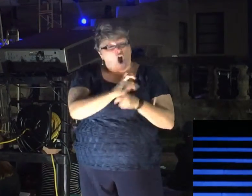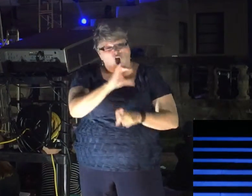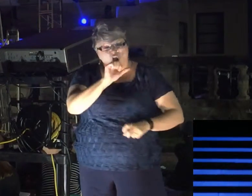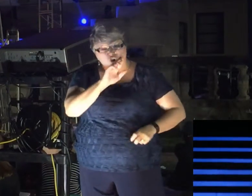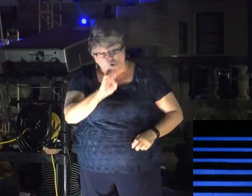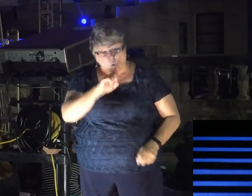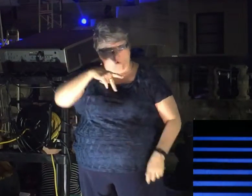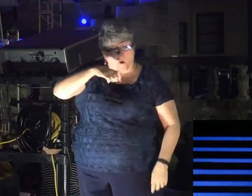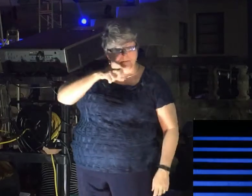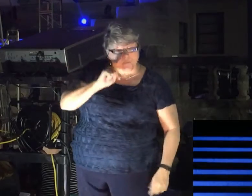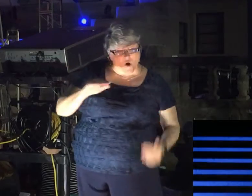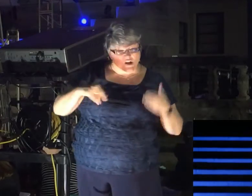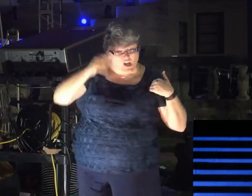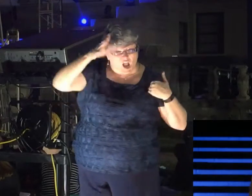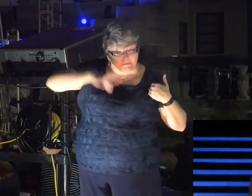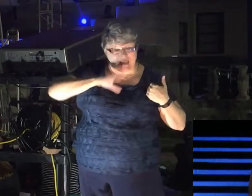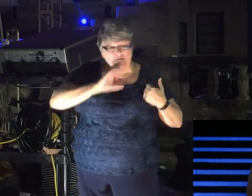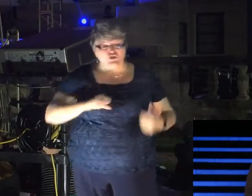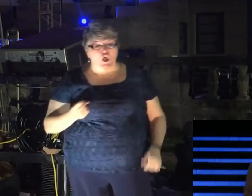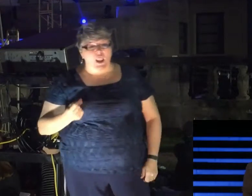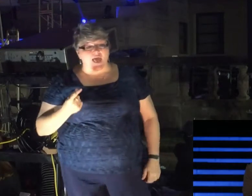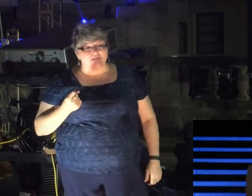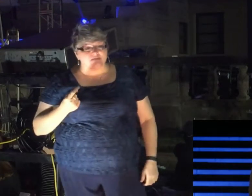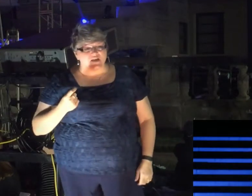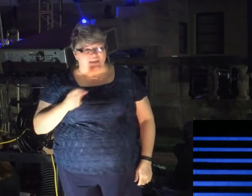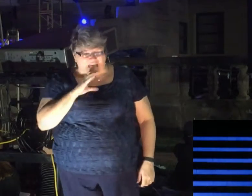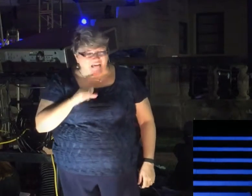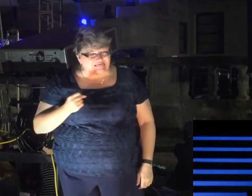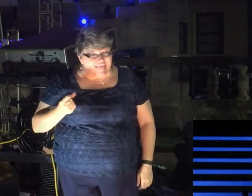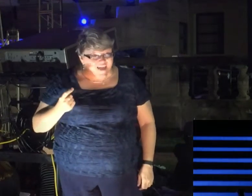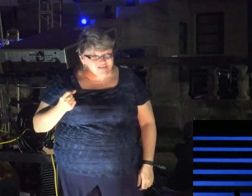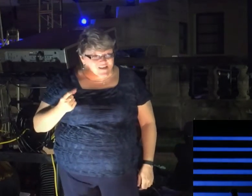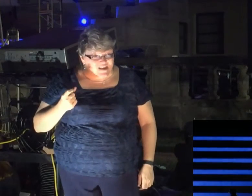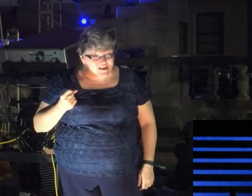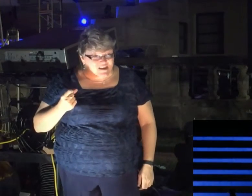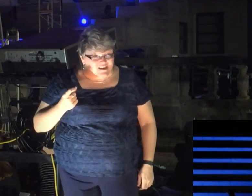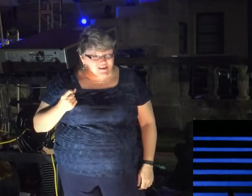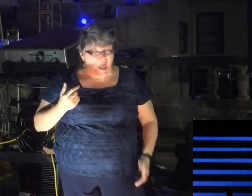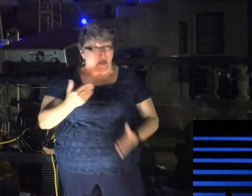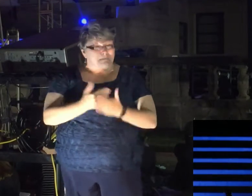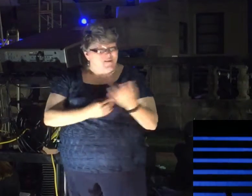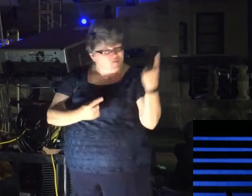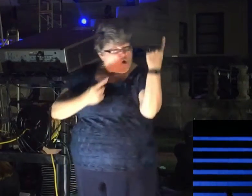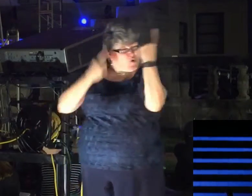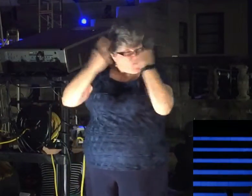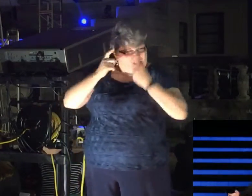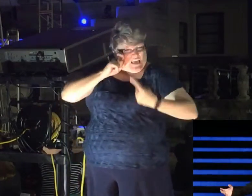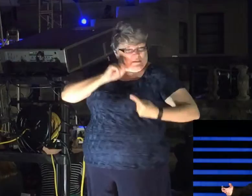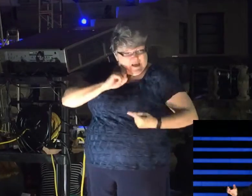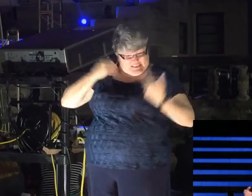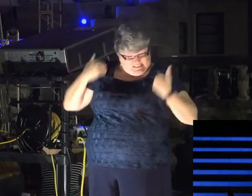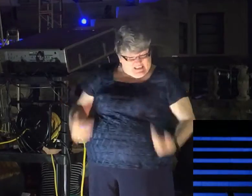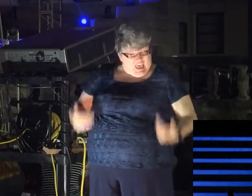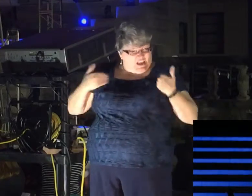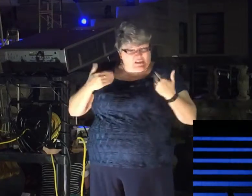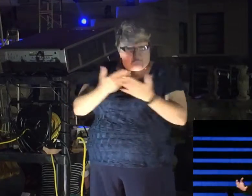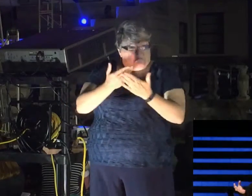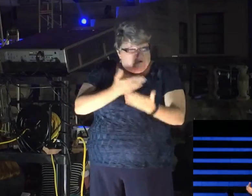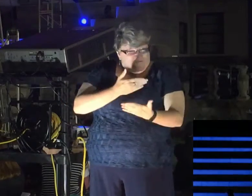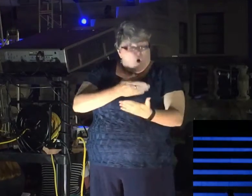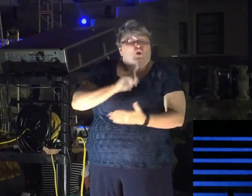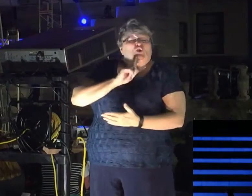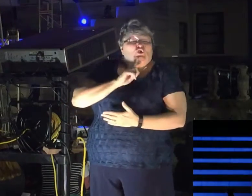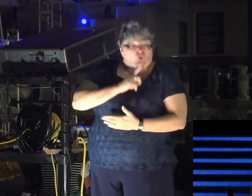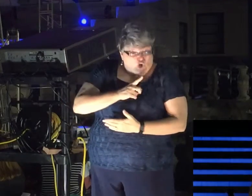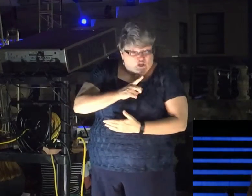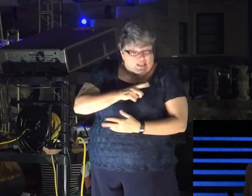of hardcore pornography online to young men is age 11. 11. Before you're thinking about sexuality that